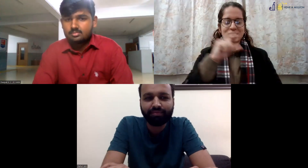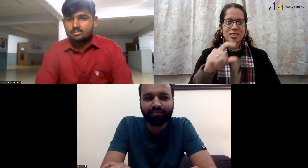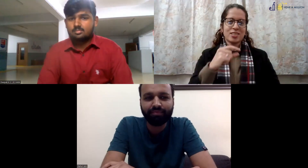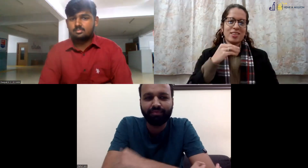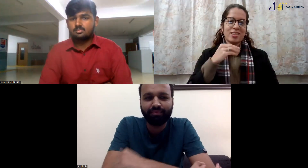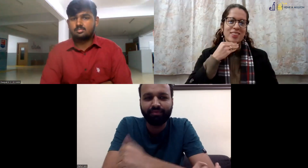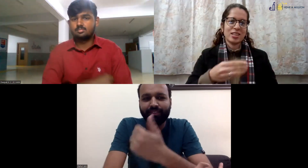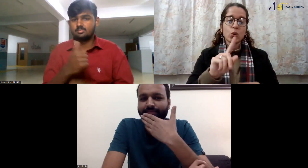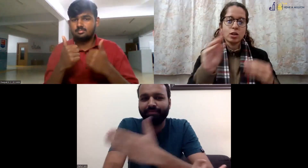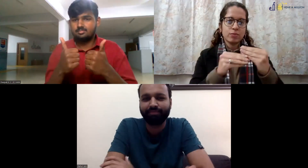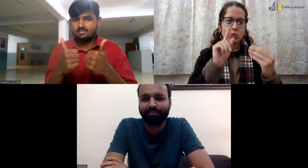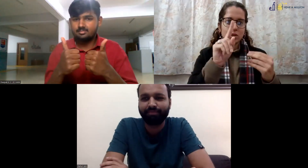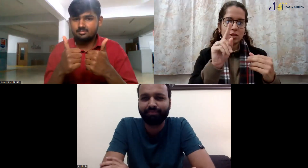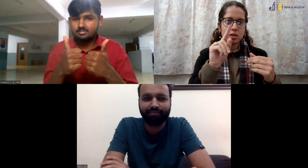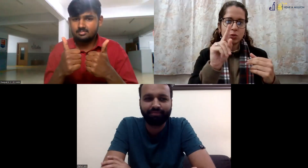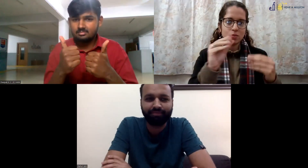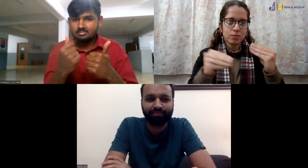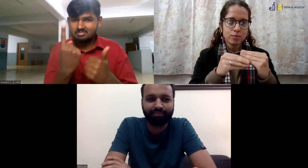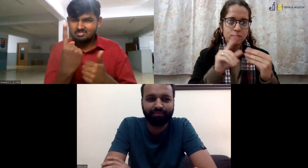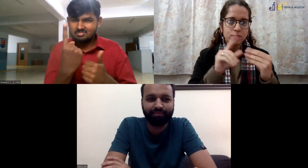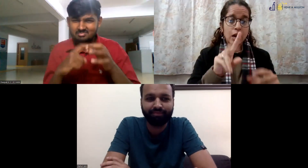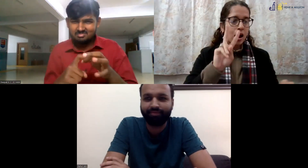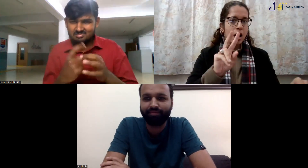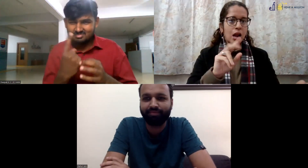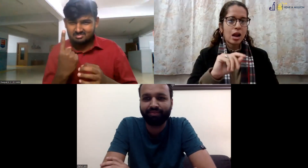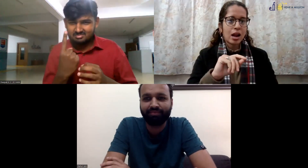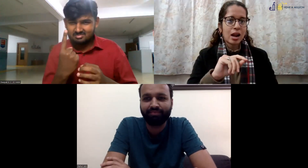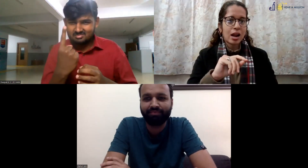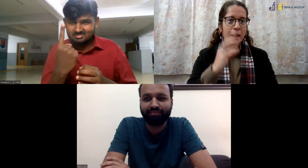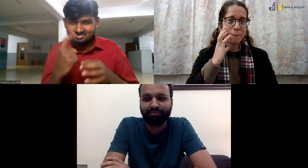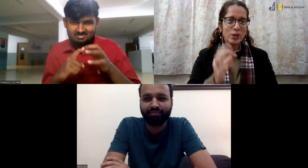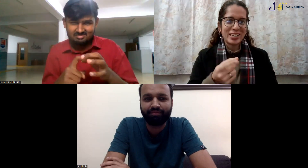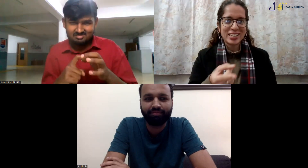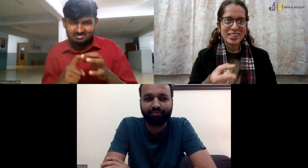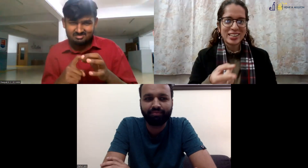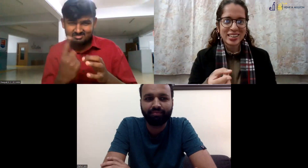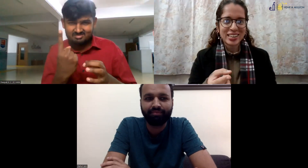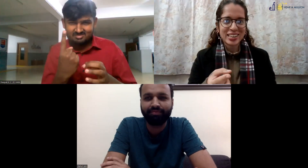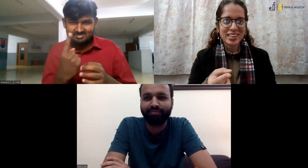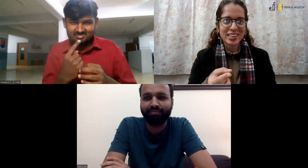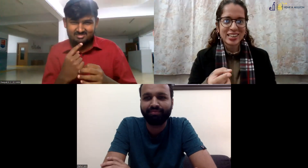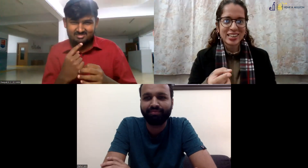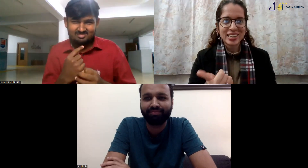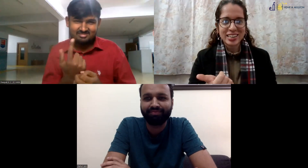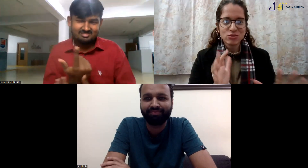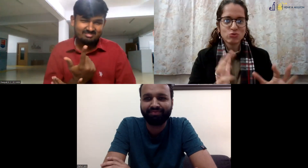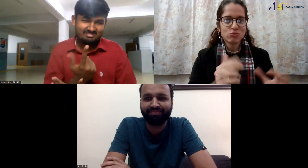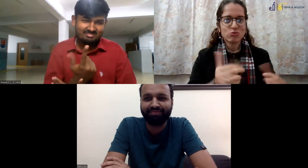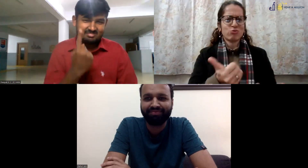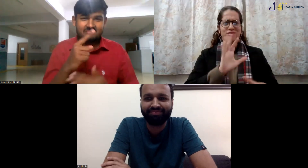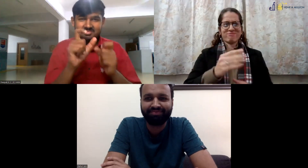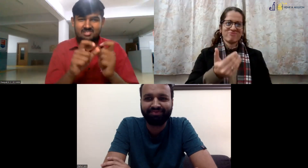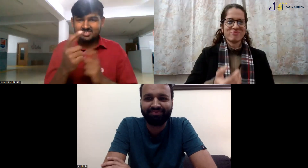so that is easy. Thank you. I would just like to add one more. I'm sorry, can you limit to one question,